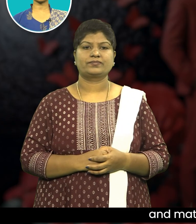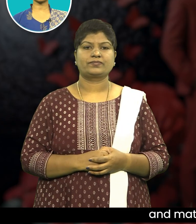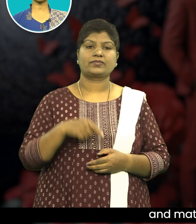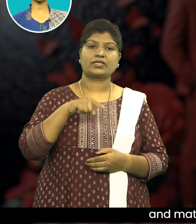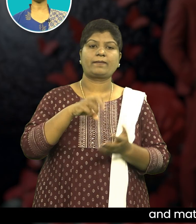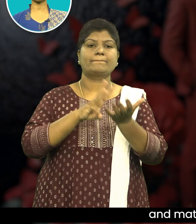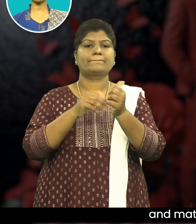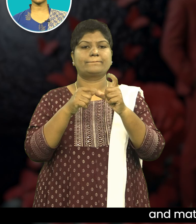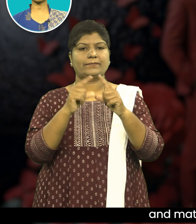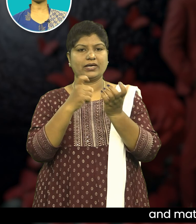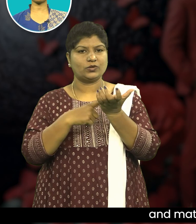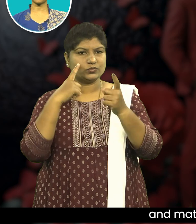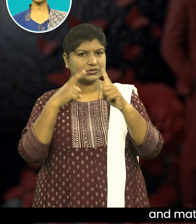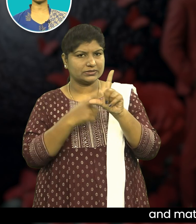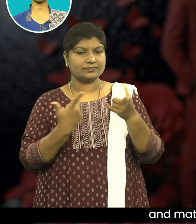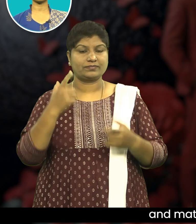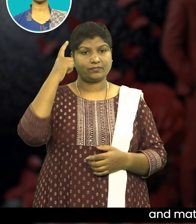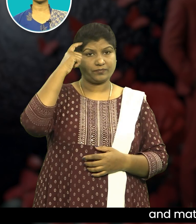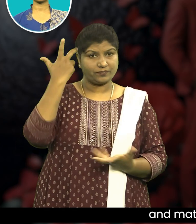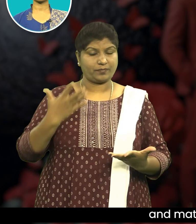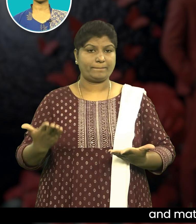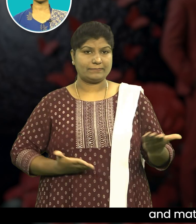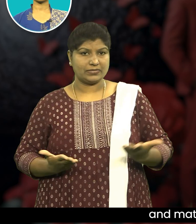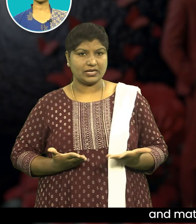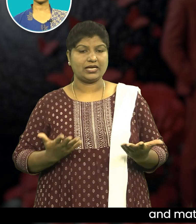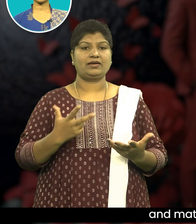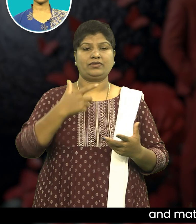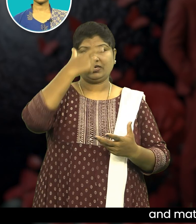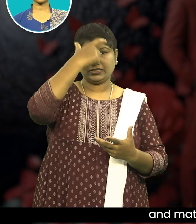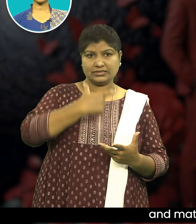and maturity of reproductive parts